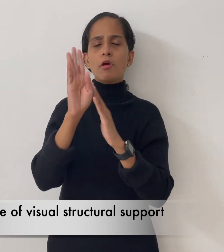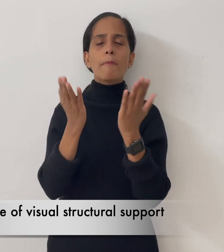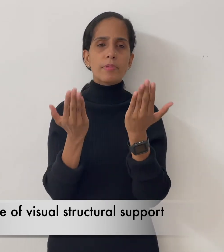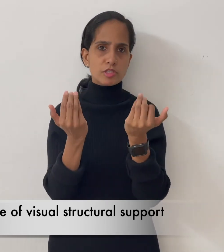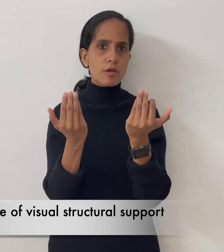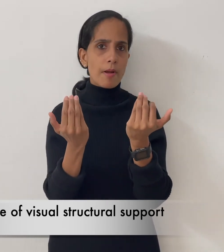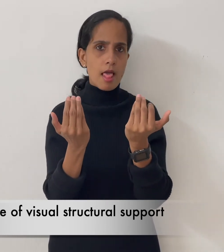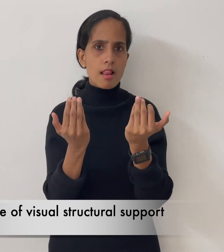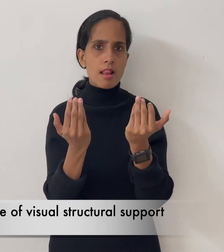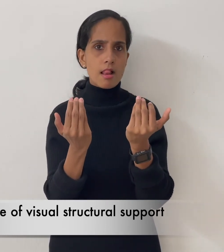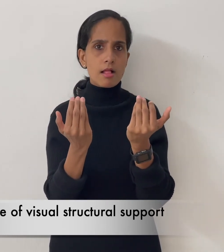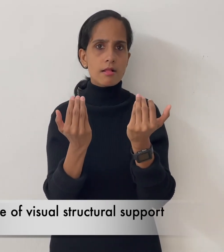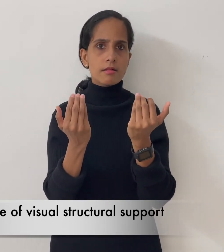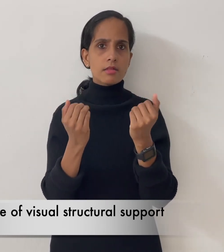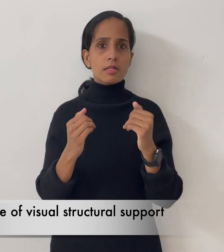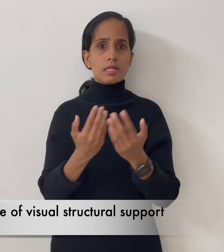visual structural support